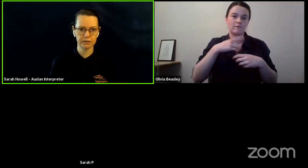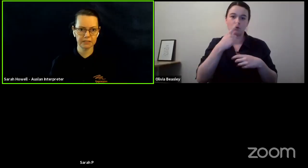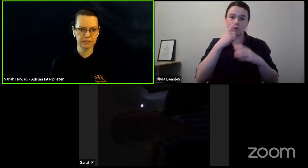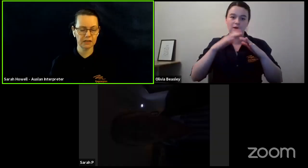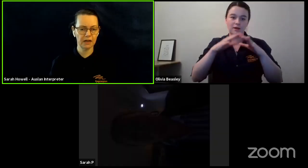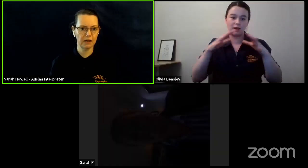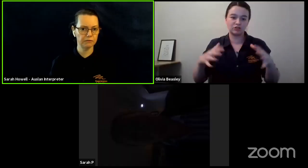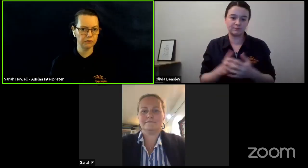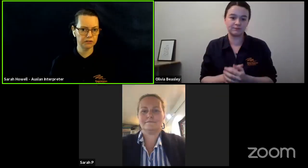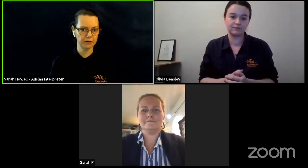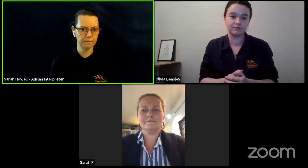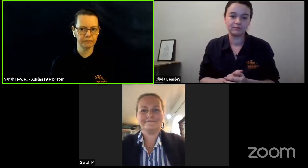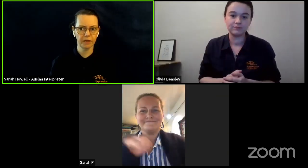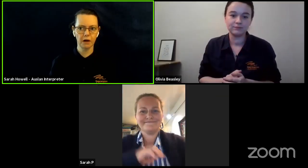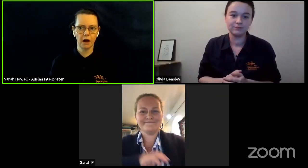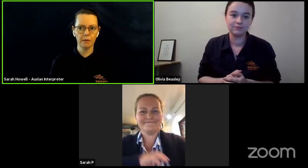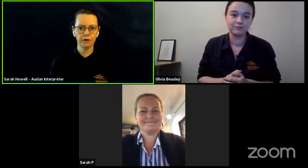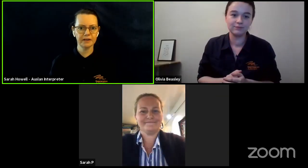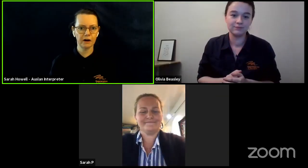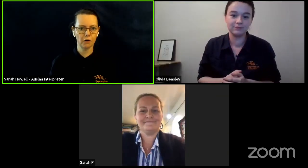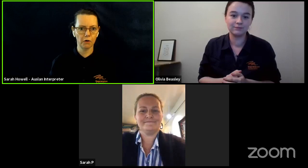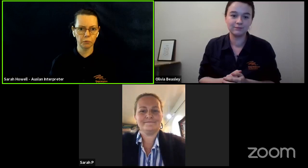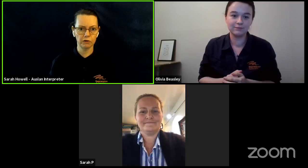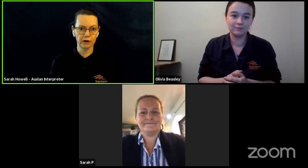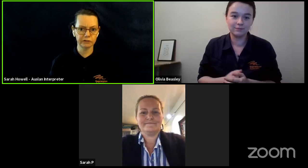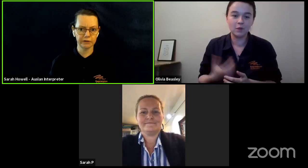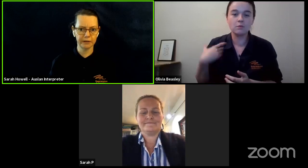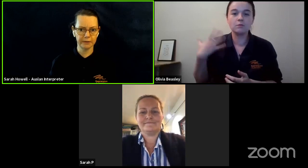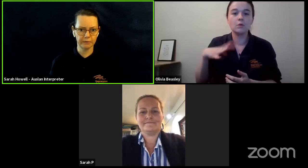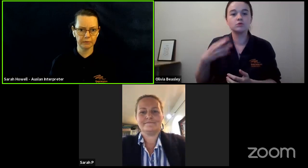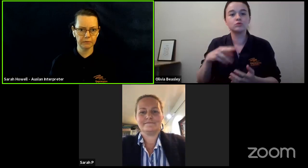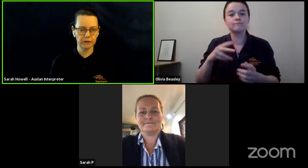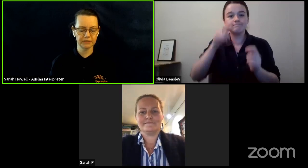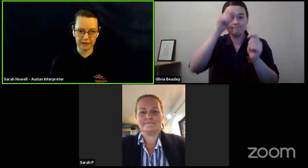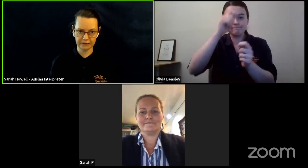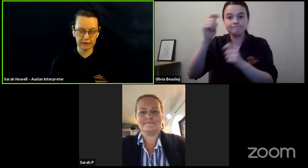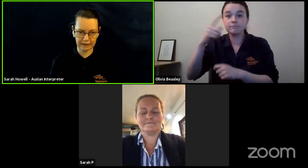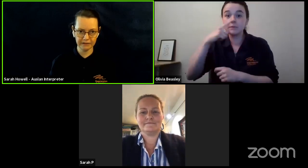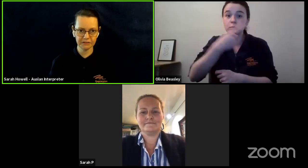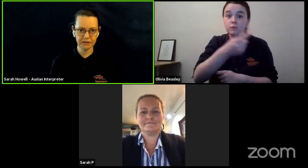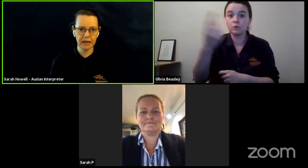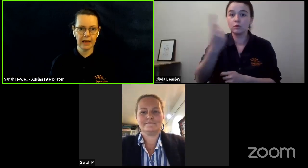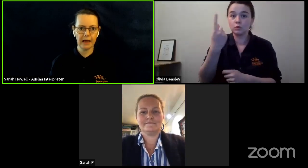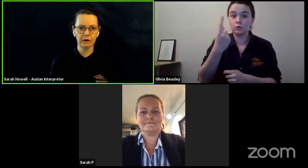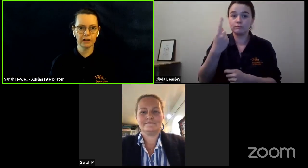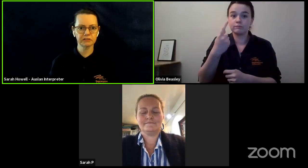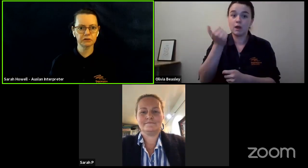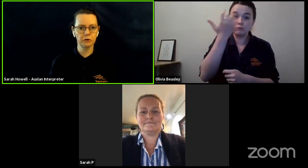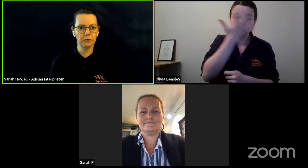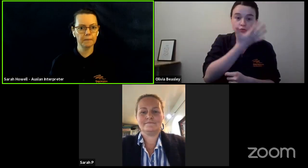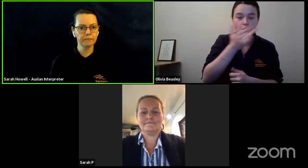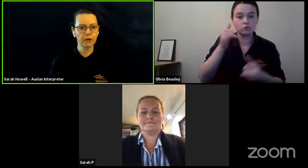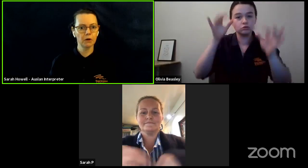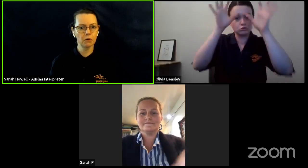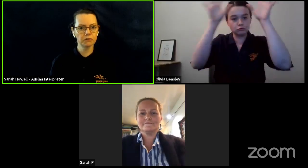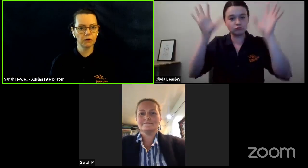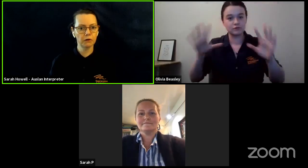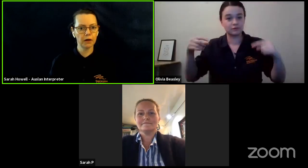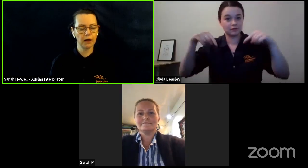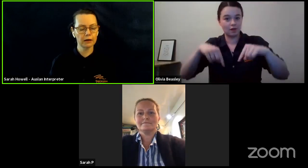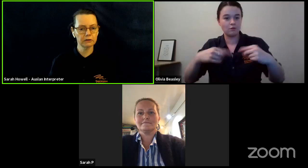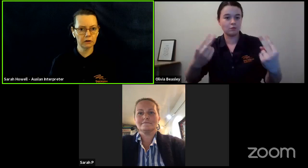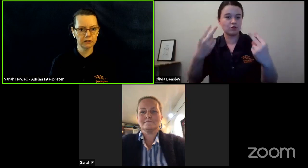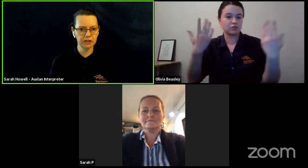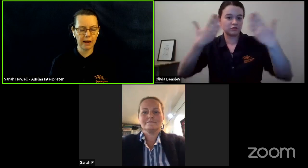past, present and future. I'm right now on Wurundjeri people land. I'd like to